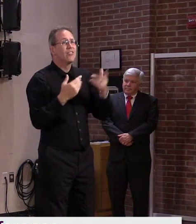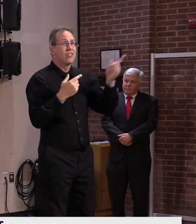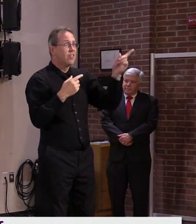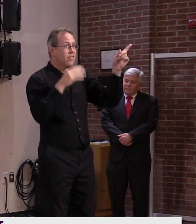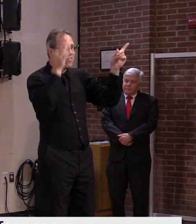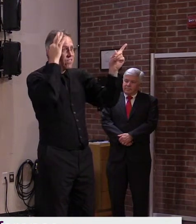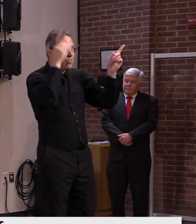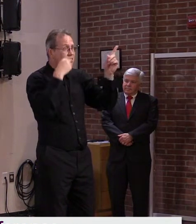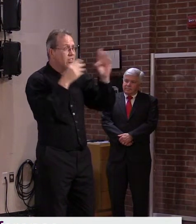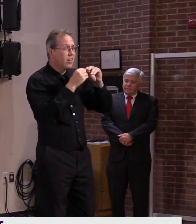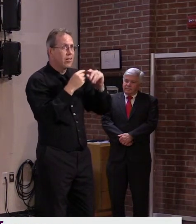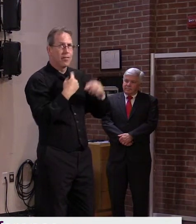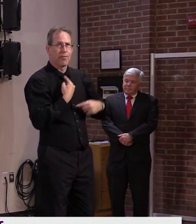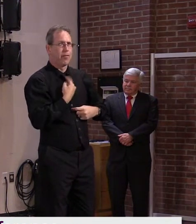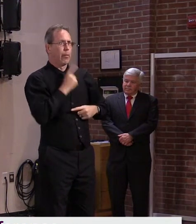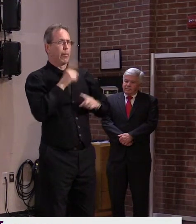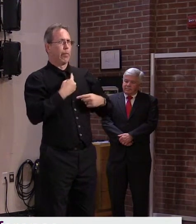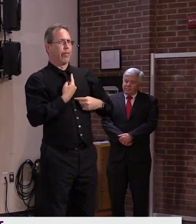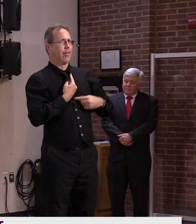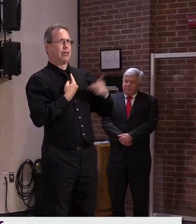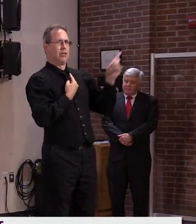more consistently across the state.